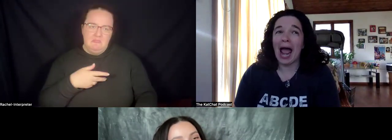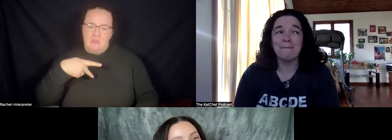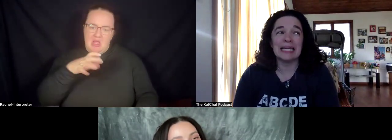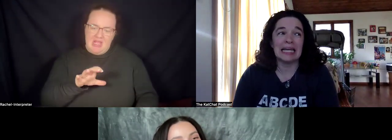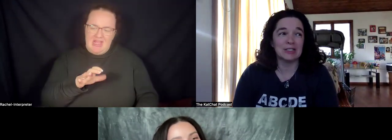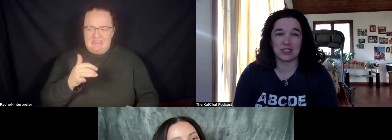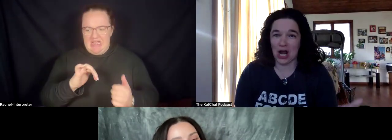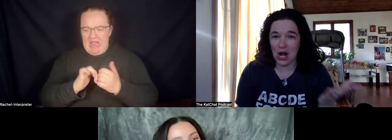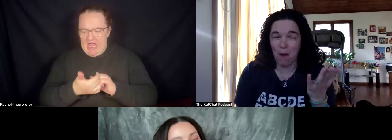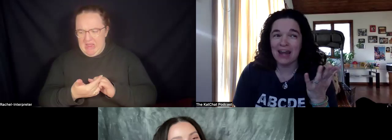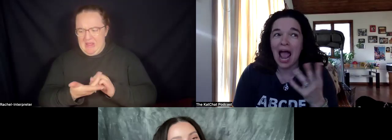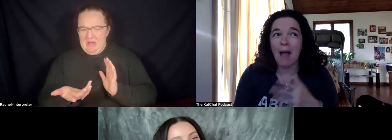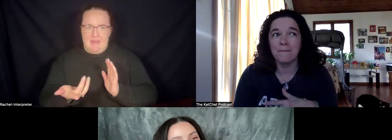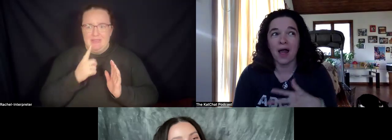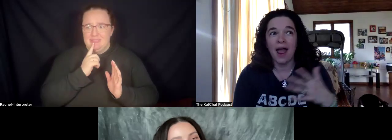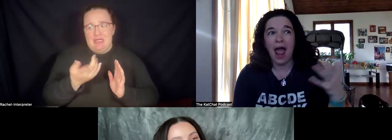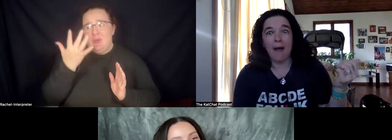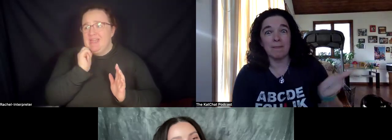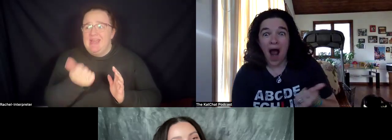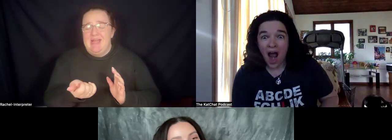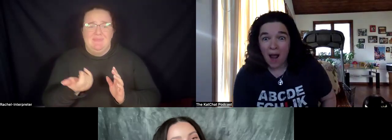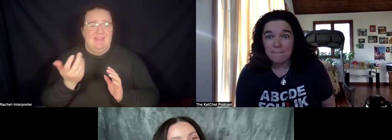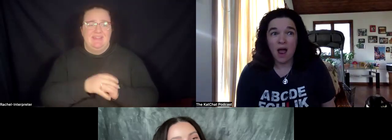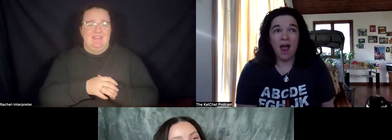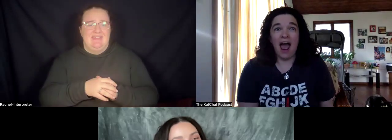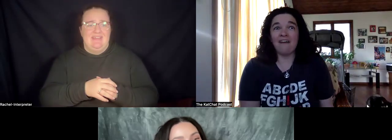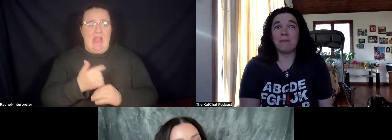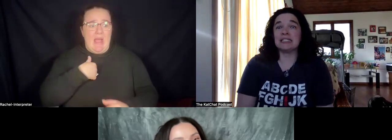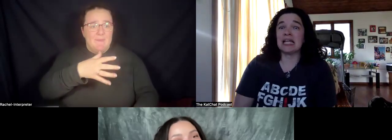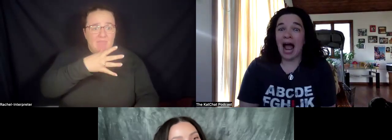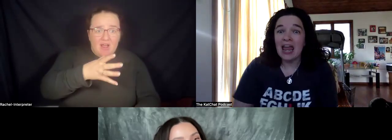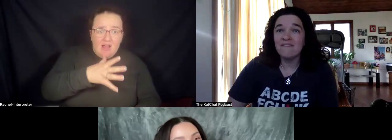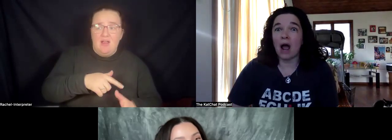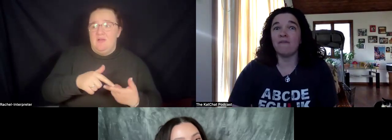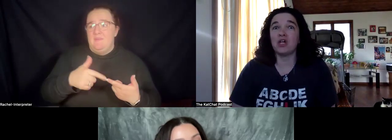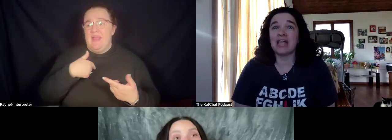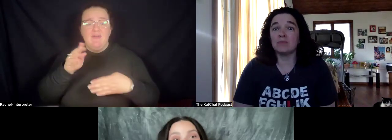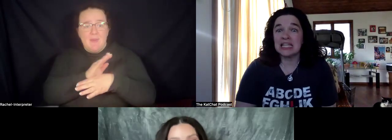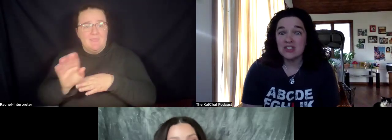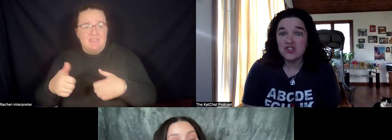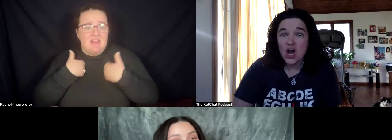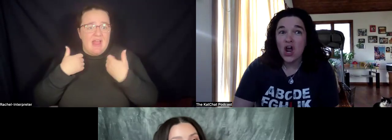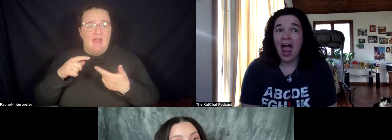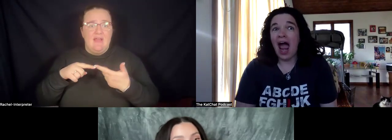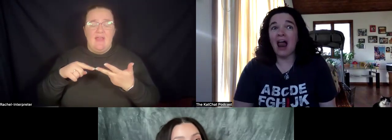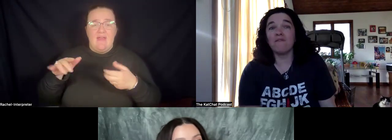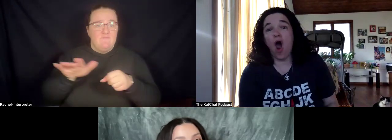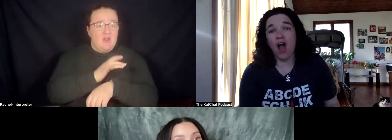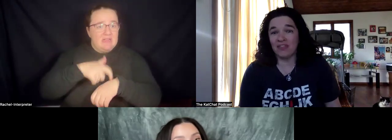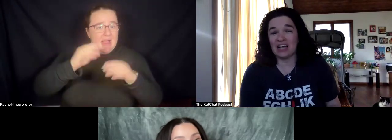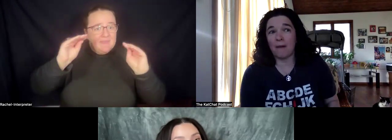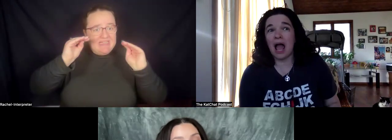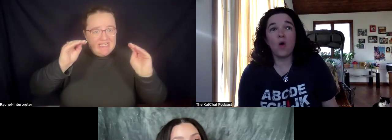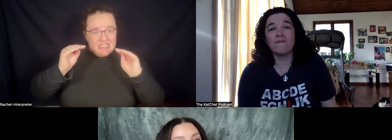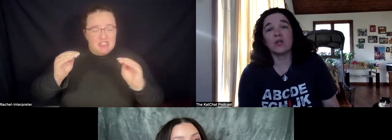don't know how. I mean, sure, why not? But I'm a mom. I have a busy life. I'm a full-time teacher. I have